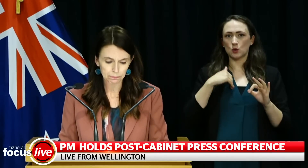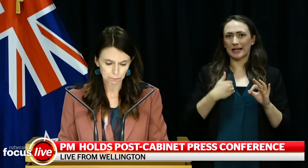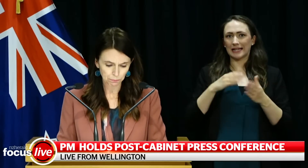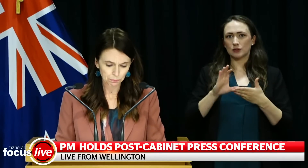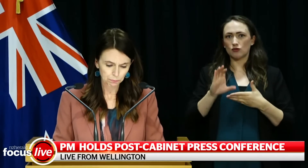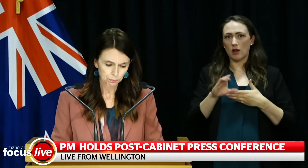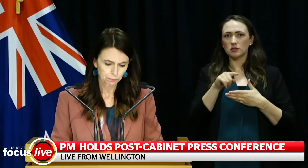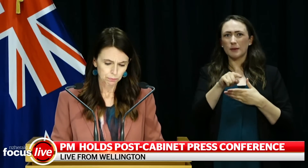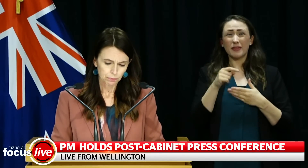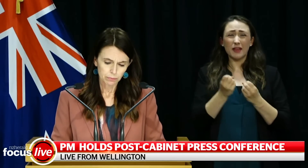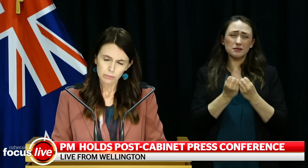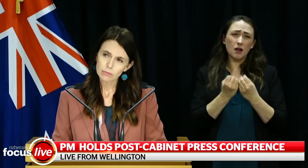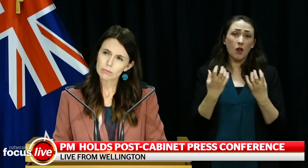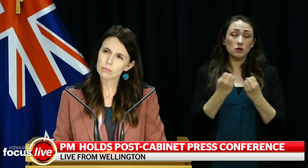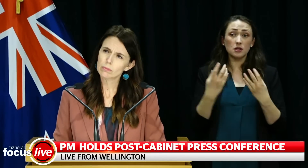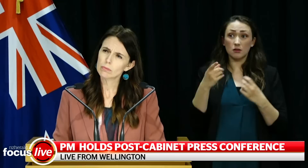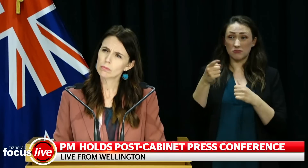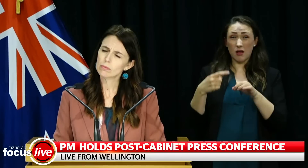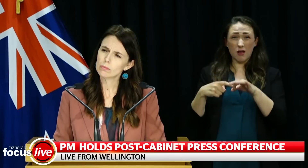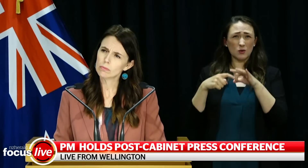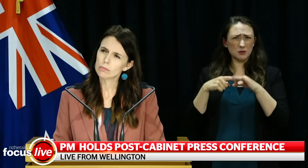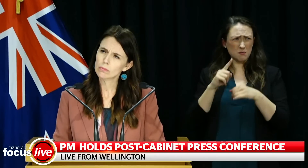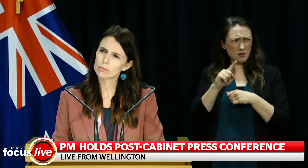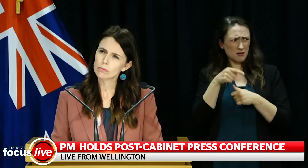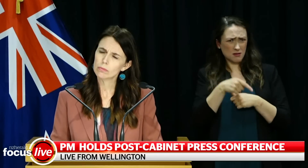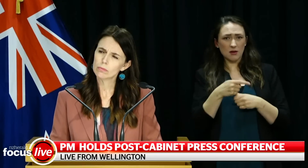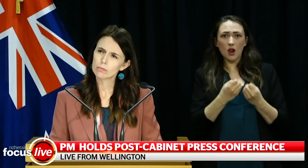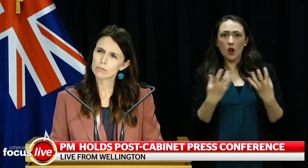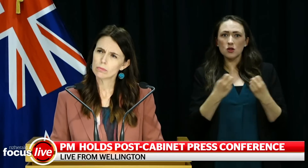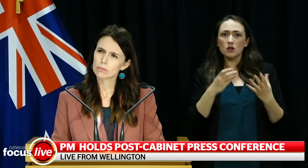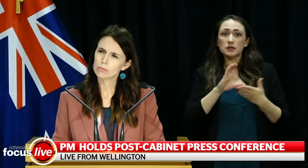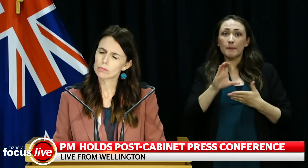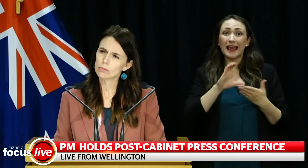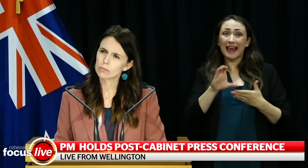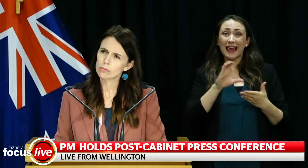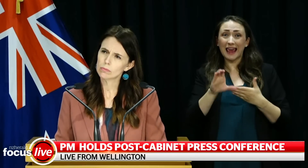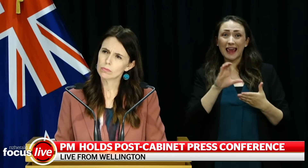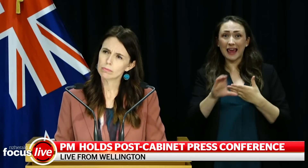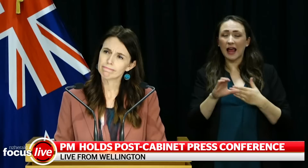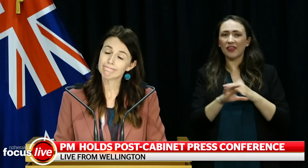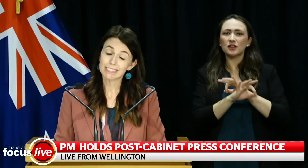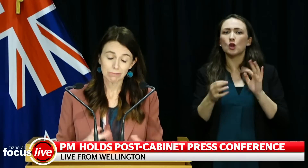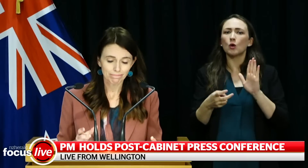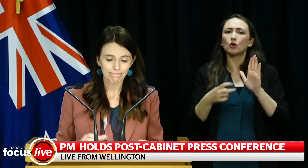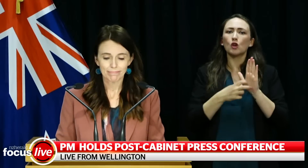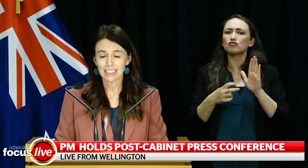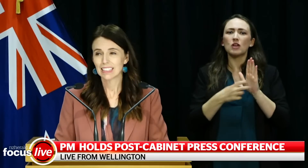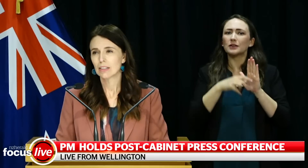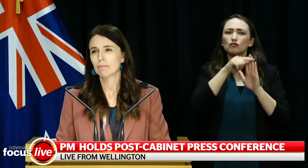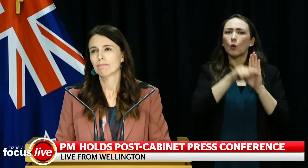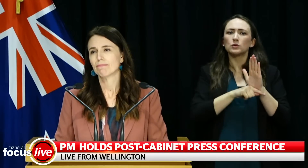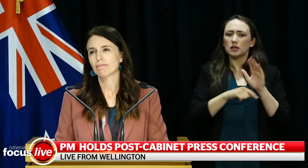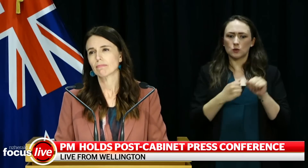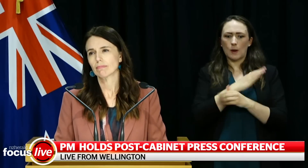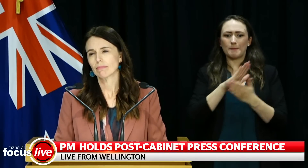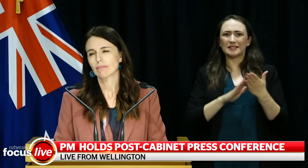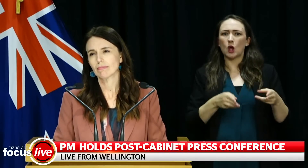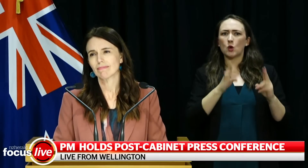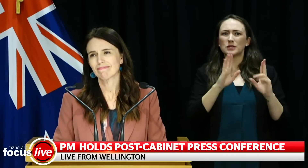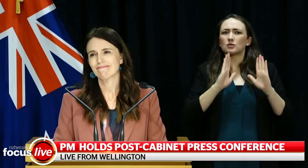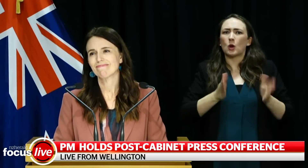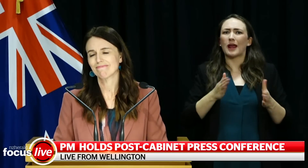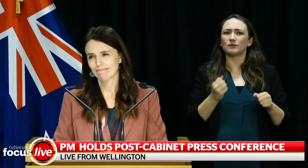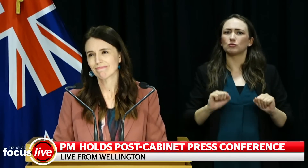Where a huge amount of money is going through the special needs grants, and there's no contractual obligations on these hoteliers to provide a